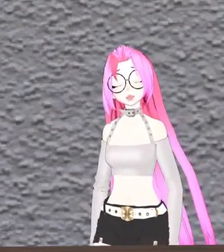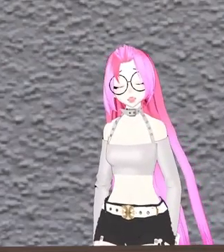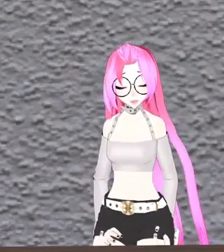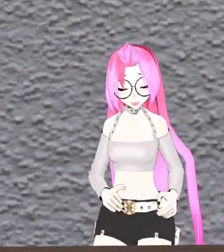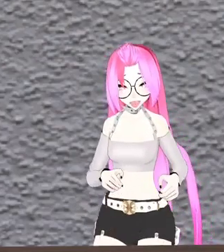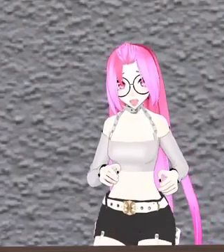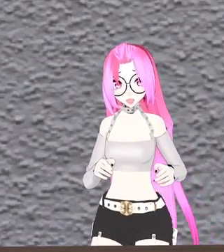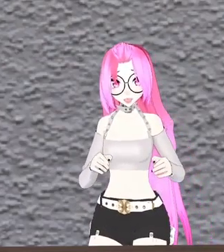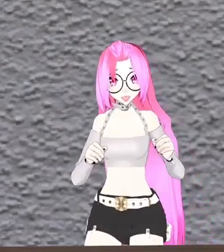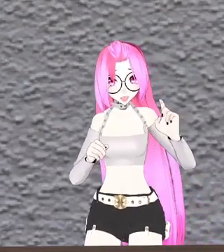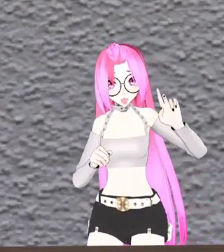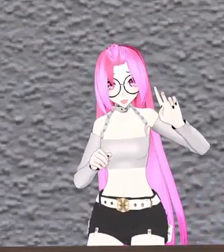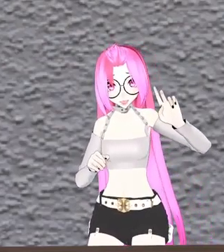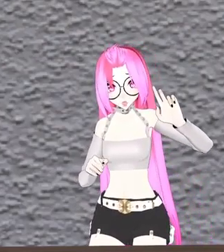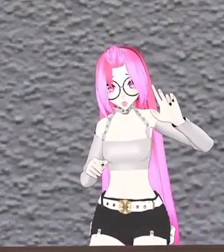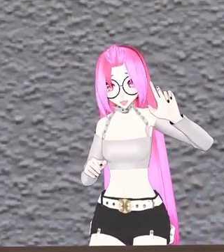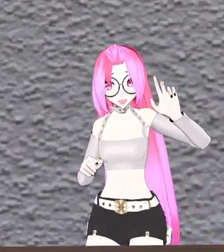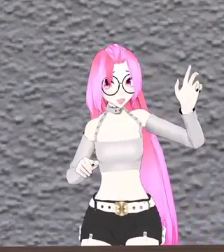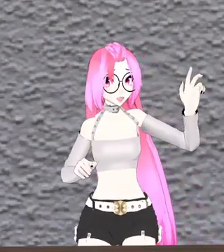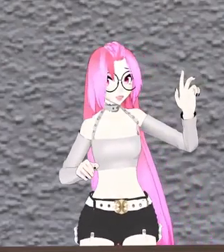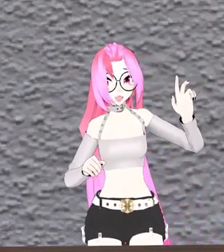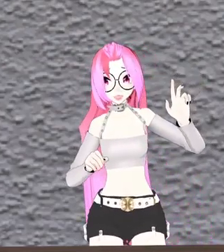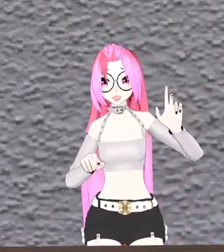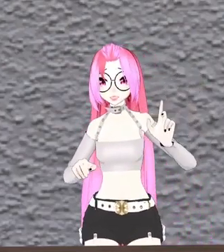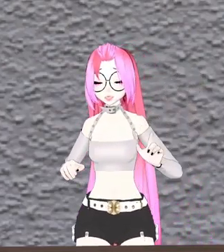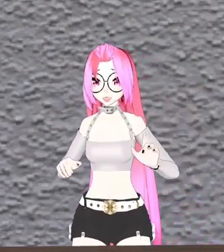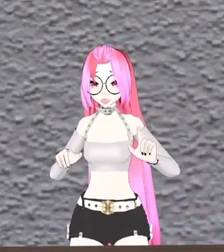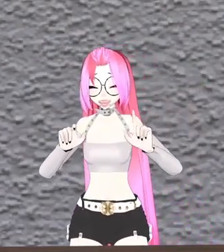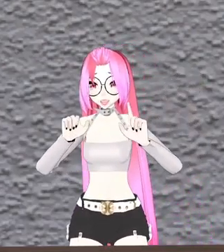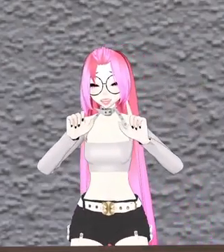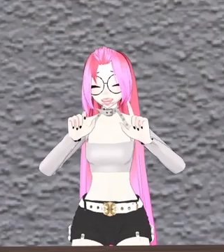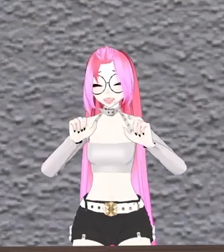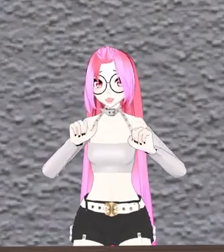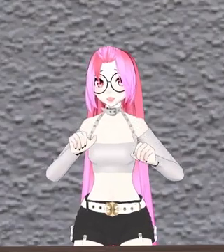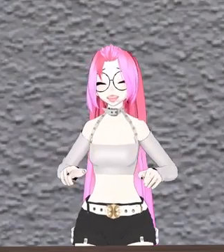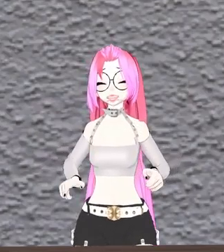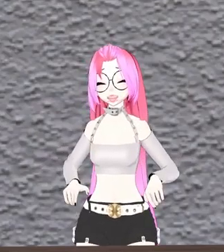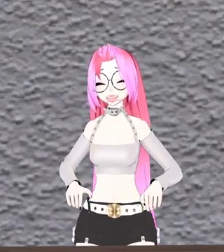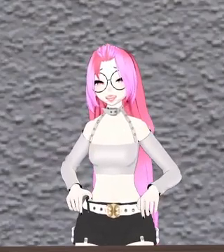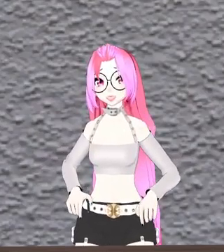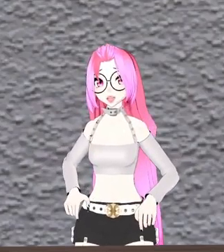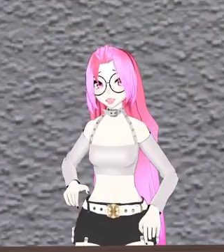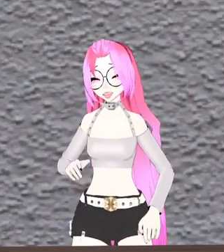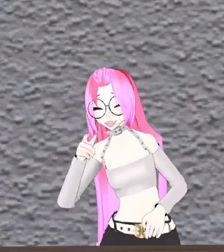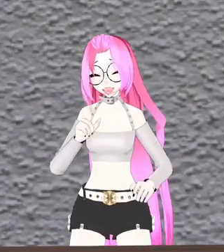Okay, I'm going to take like 2, maybe 3 more questions, and then we can go take a picture. What's up, Sha? Do you have a